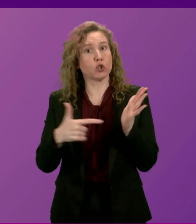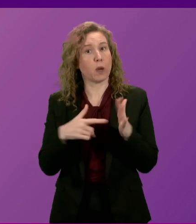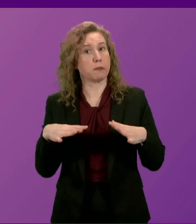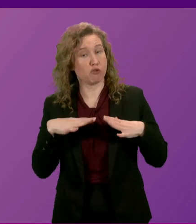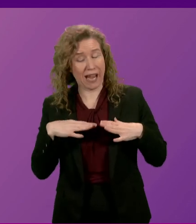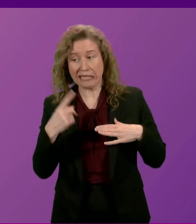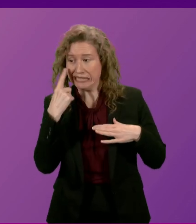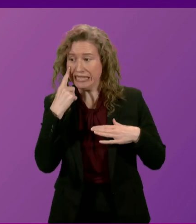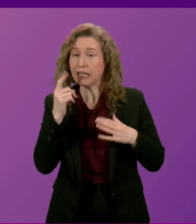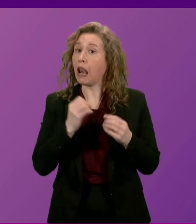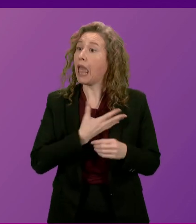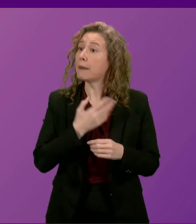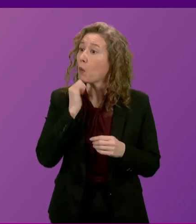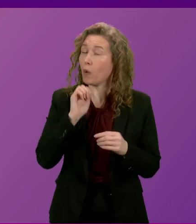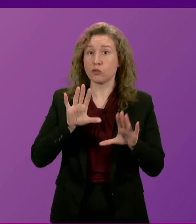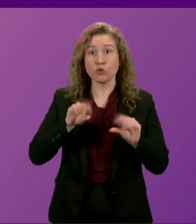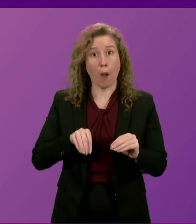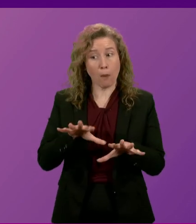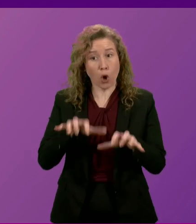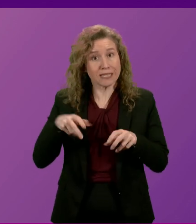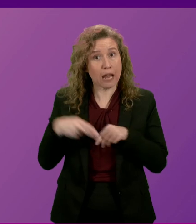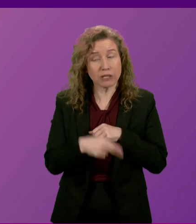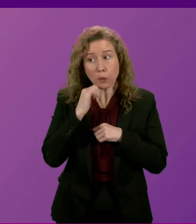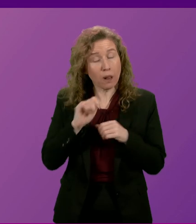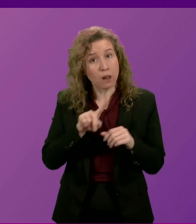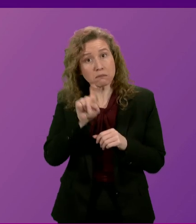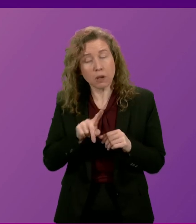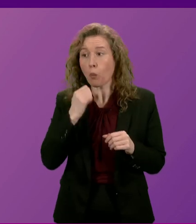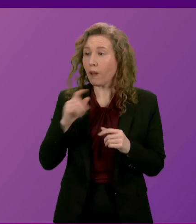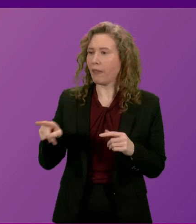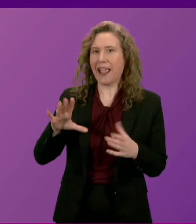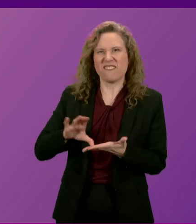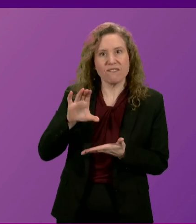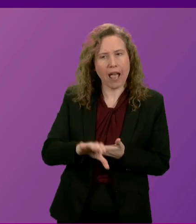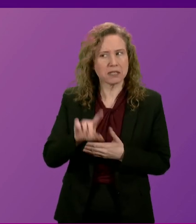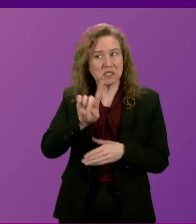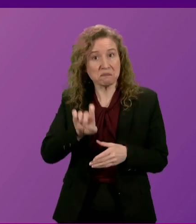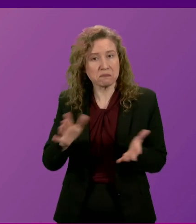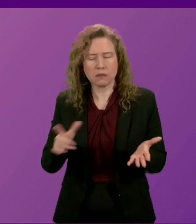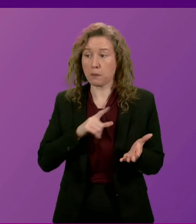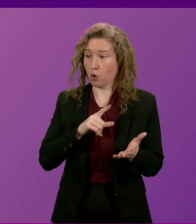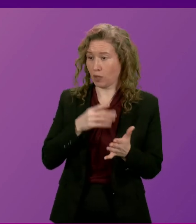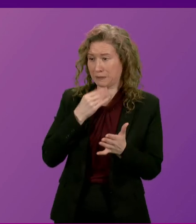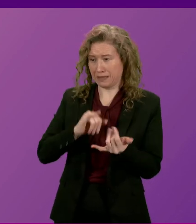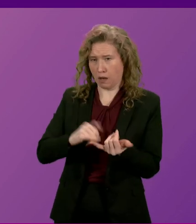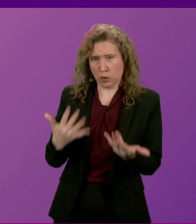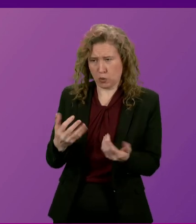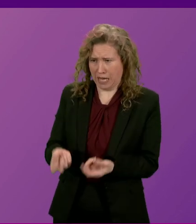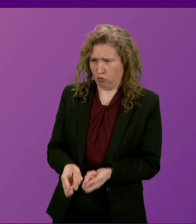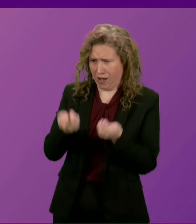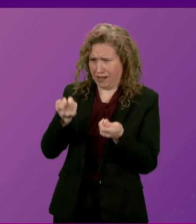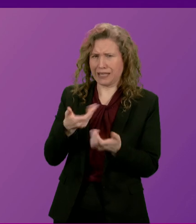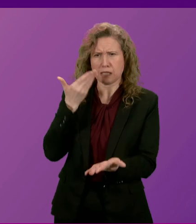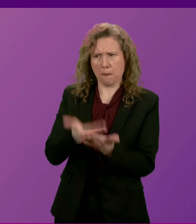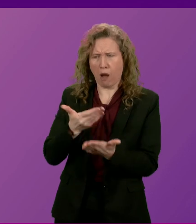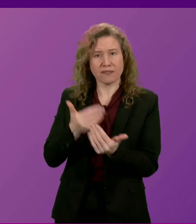Labour Party breaks with austerity. Let's see if Labour are prepared to invest, because what Mr. Sarwar has put to me today is a